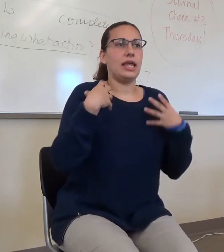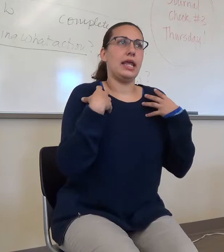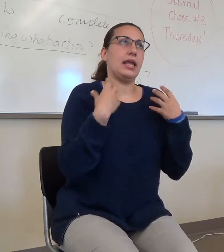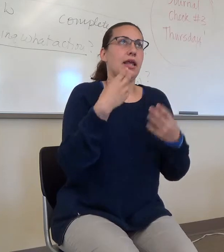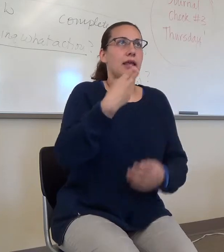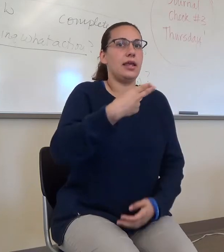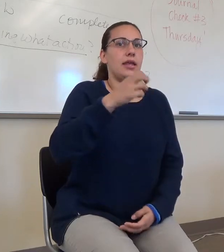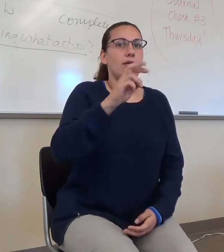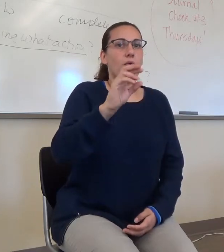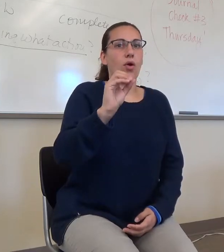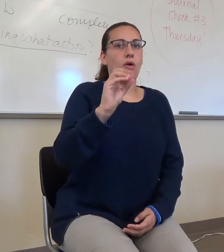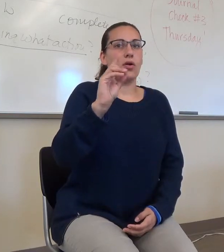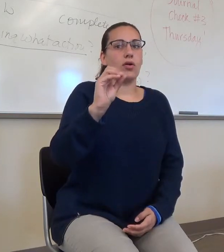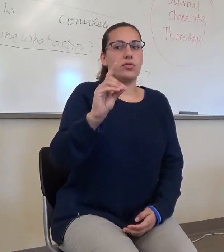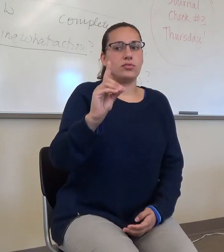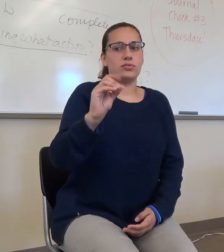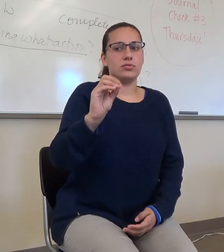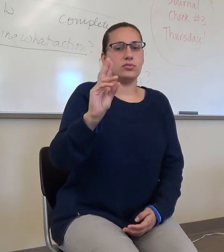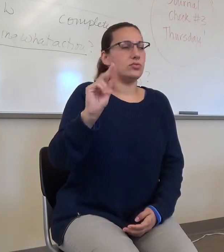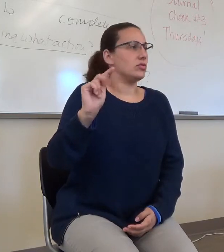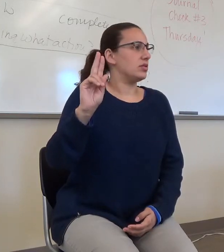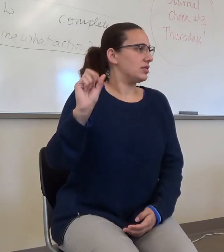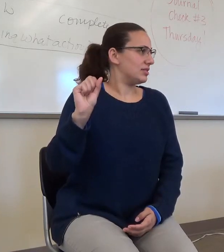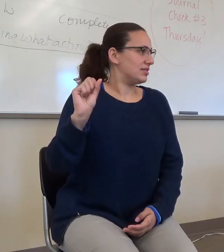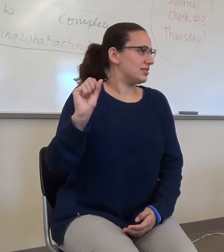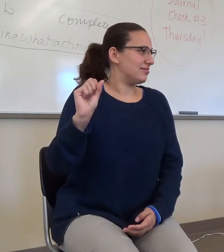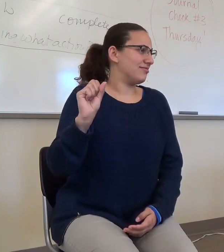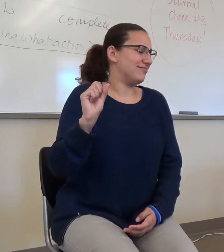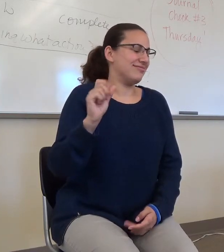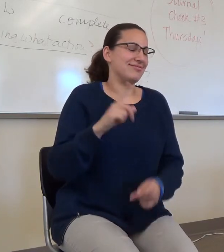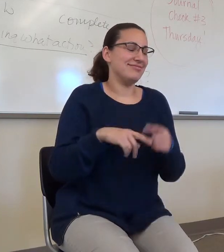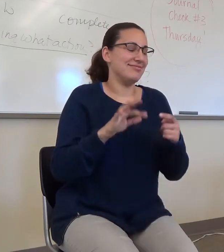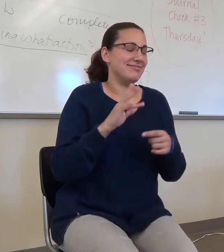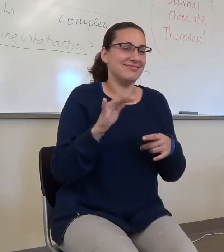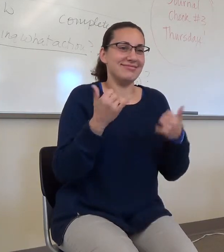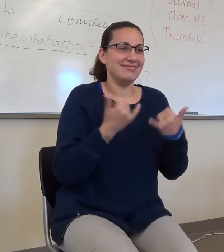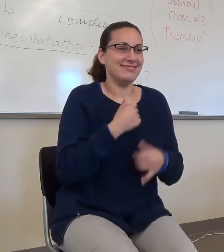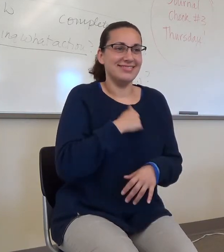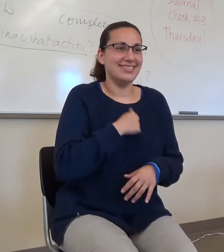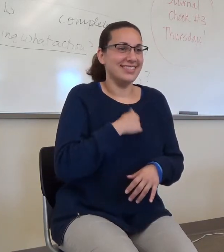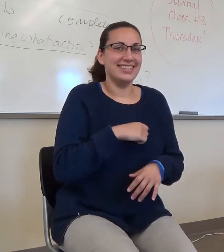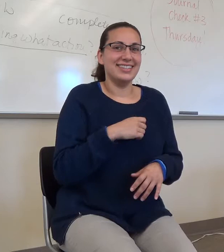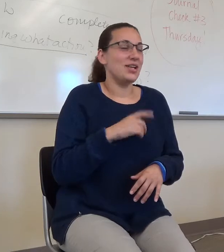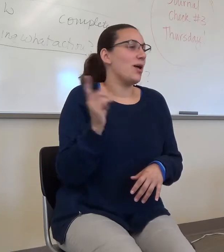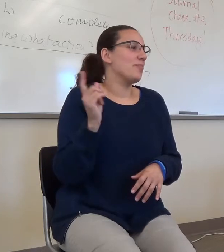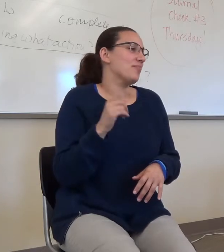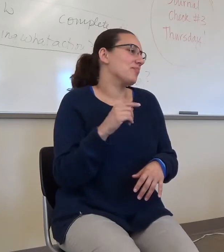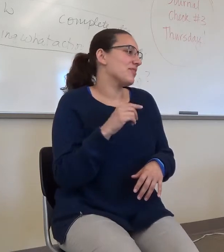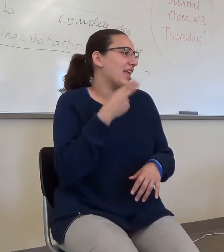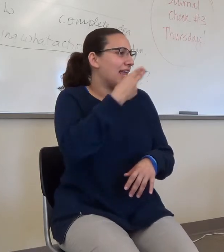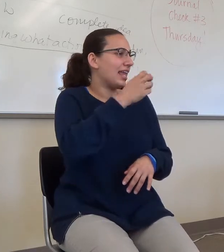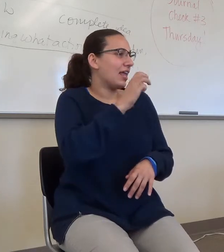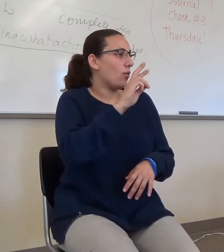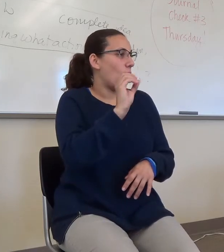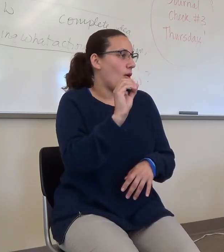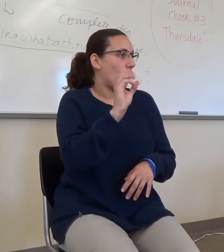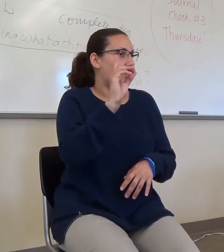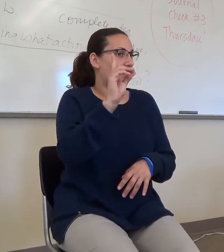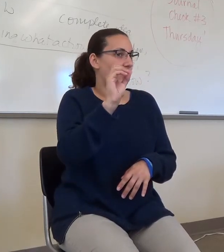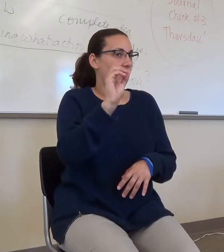What's the action that Herodotus said? Yet according to Herodotus, ancient